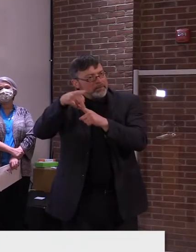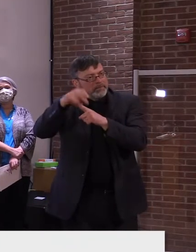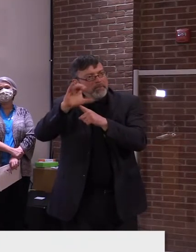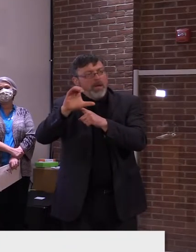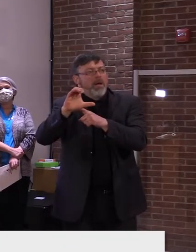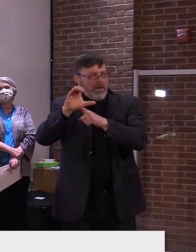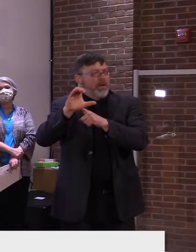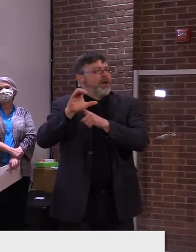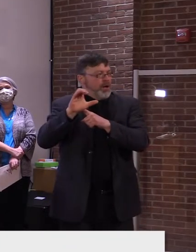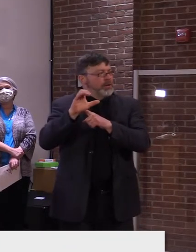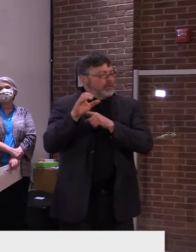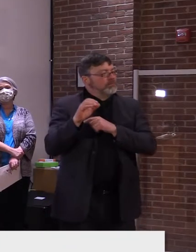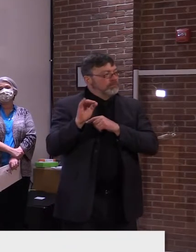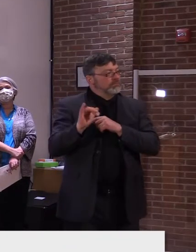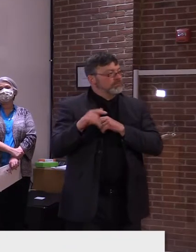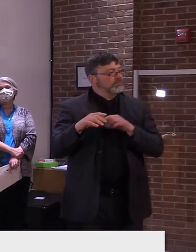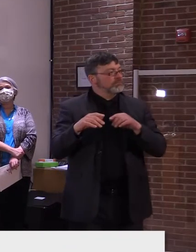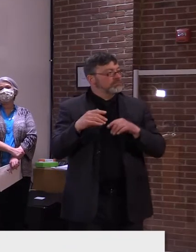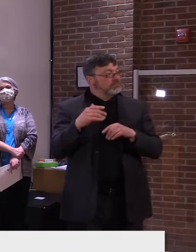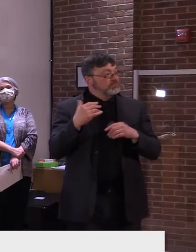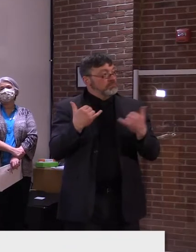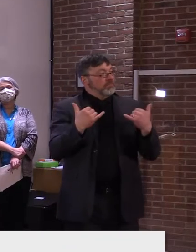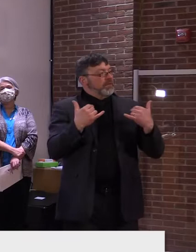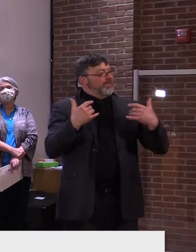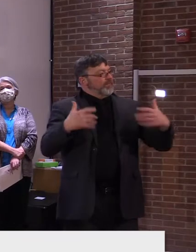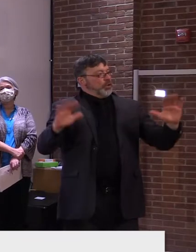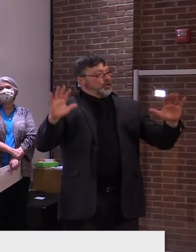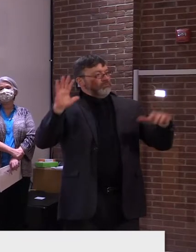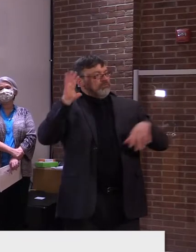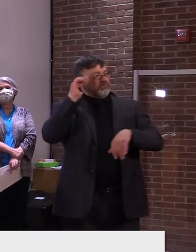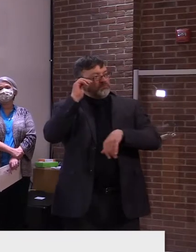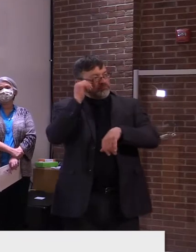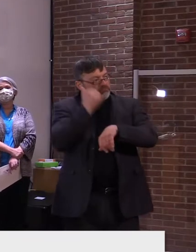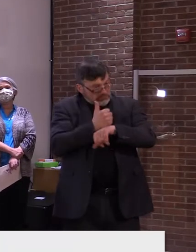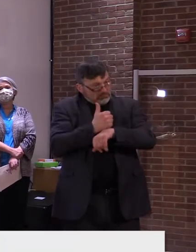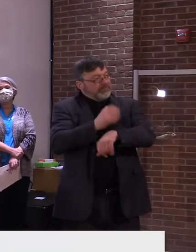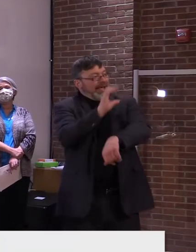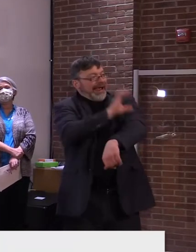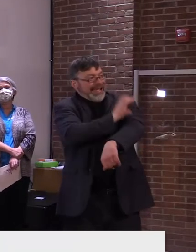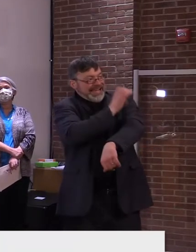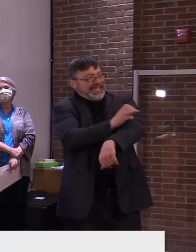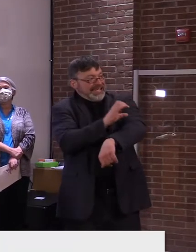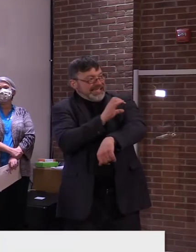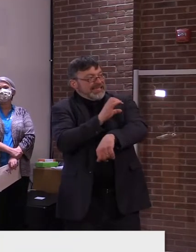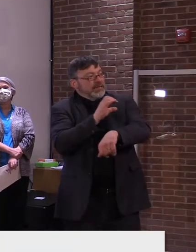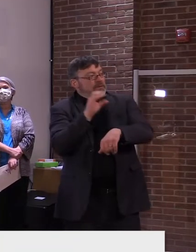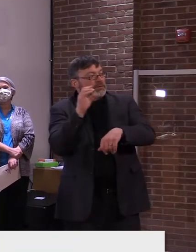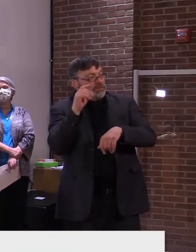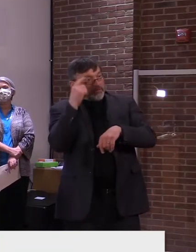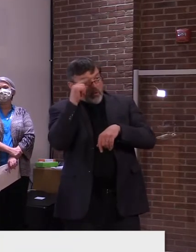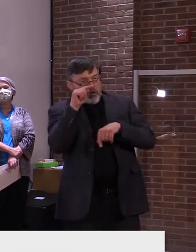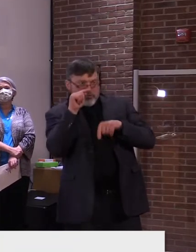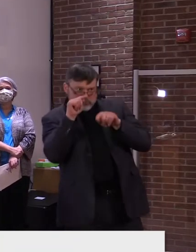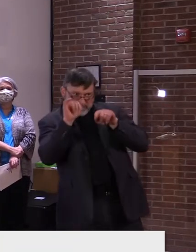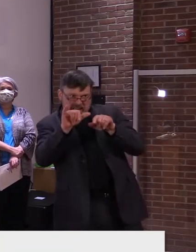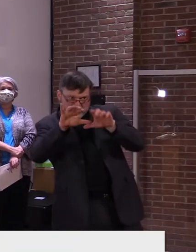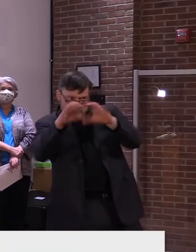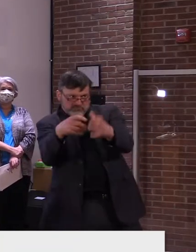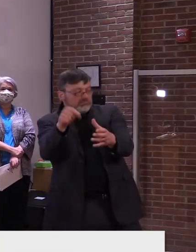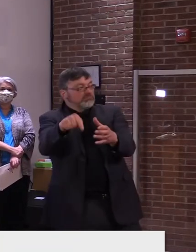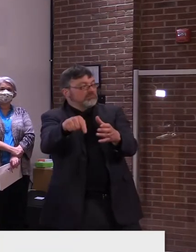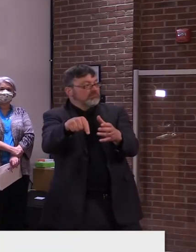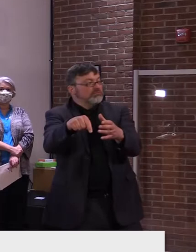clinics that allow a person who identifies as BIPOC and meets current state eligibility guidelines to